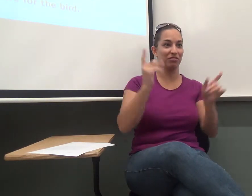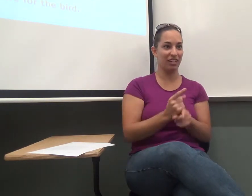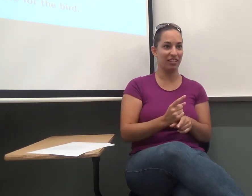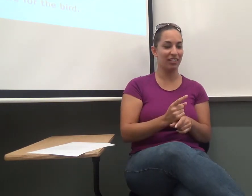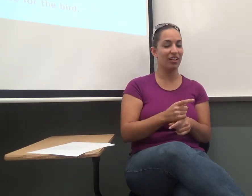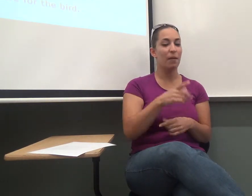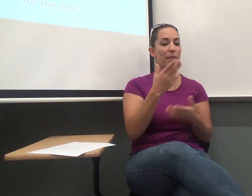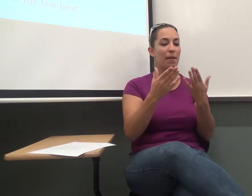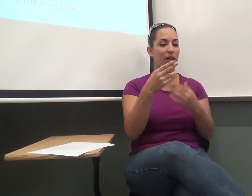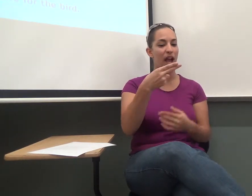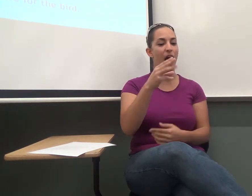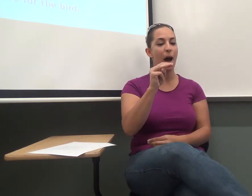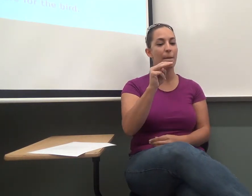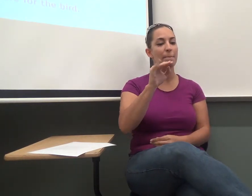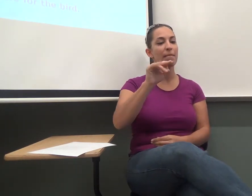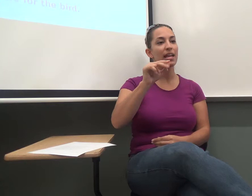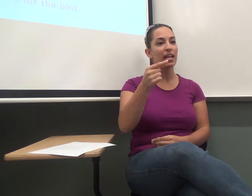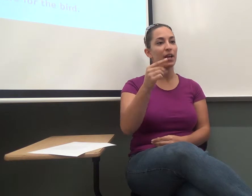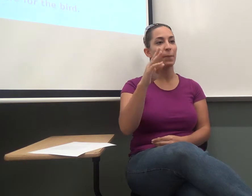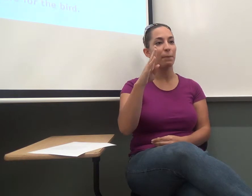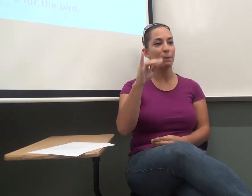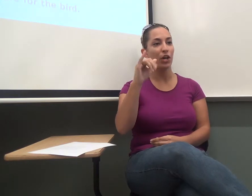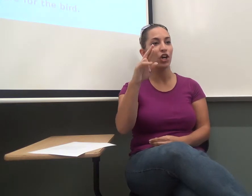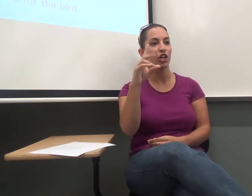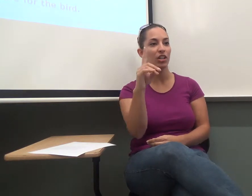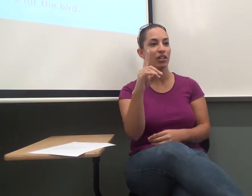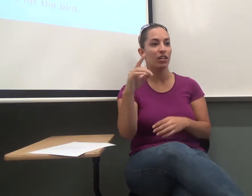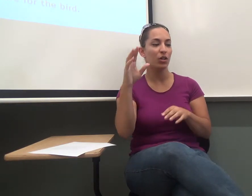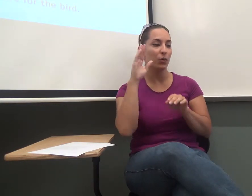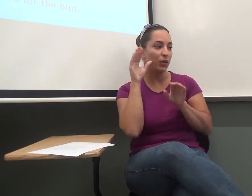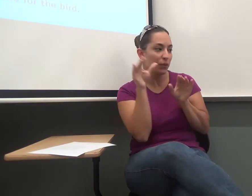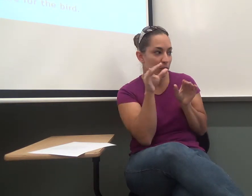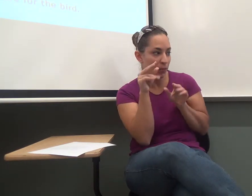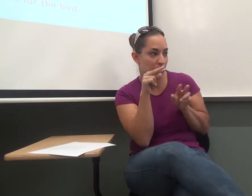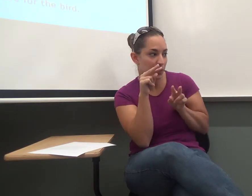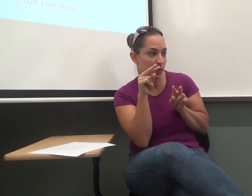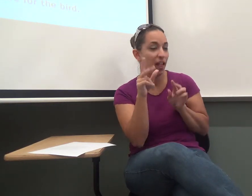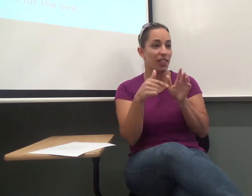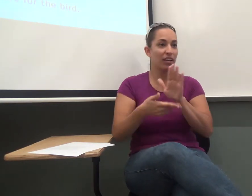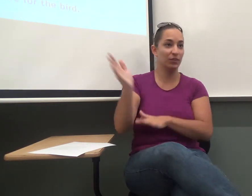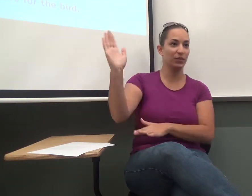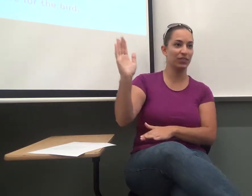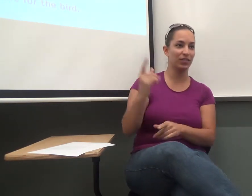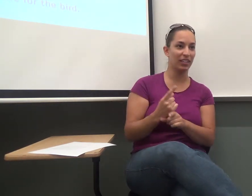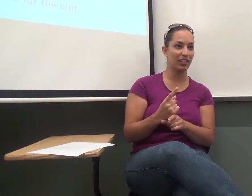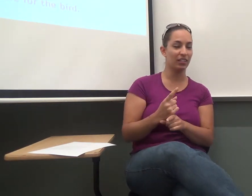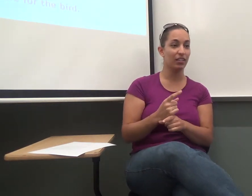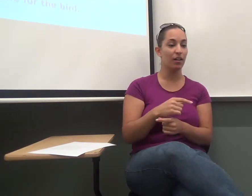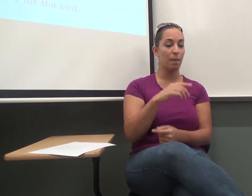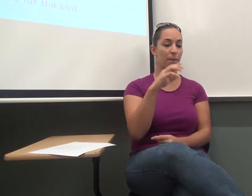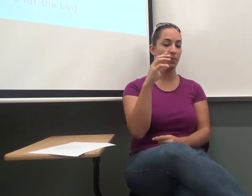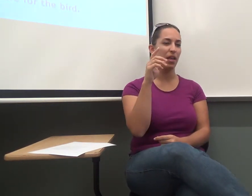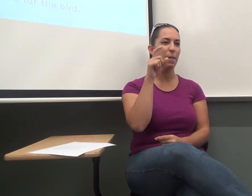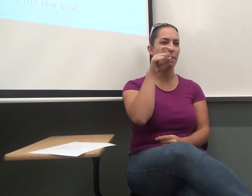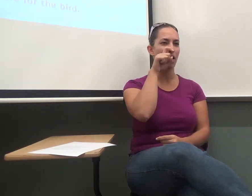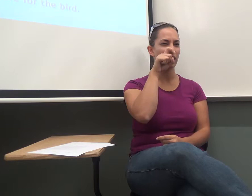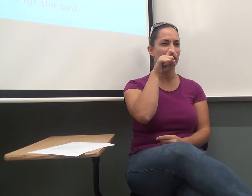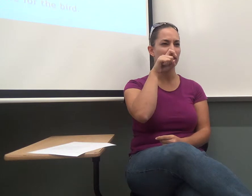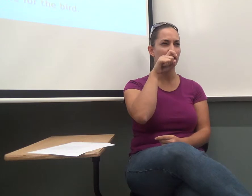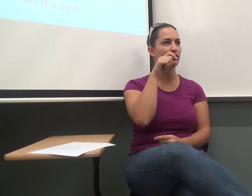Okay? Parrots, they can be a little bit nerve-wracking. They're big birds and they can hurt if they nip at you, right?